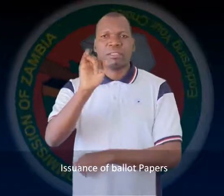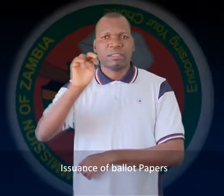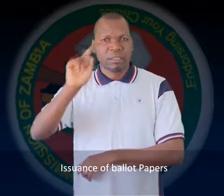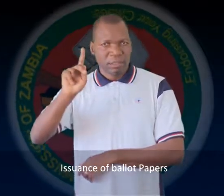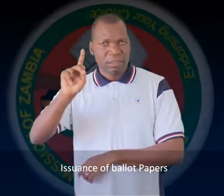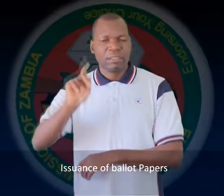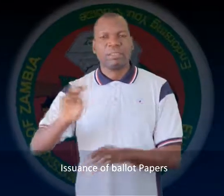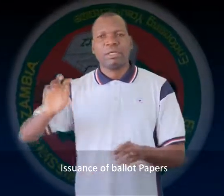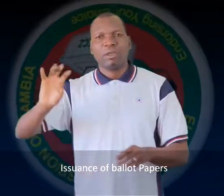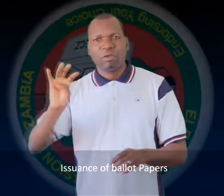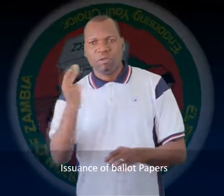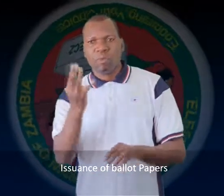Issuance of ballot papers.